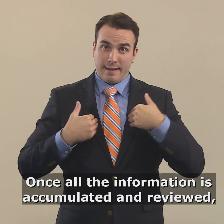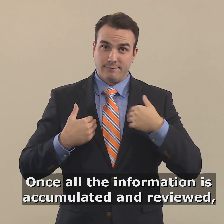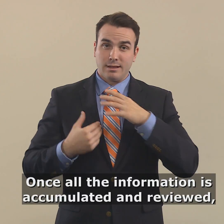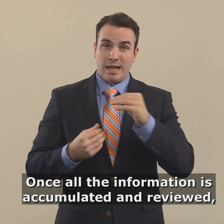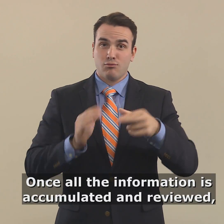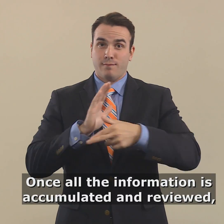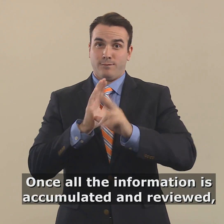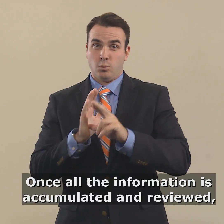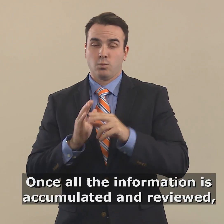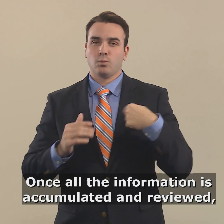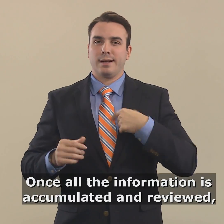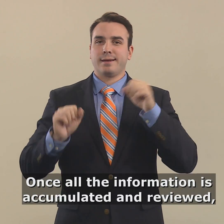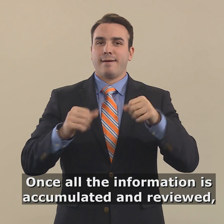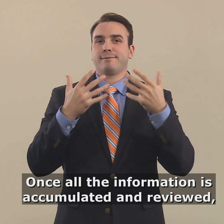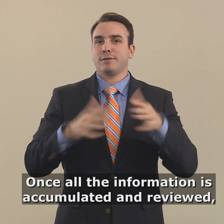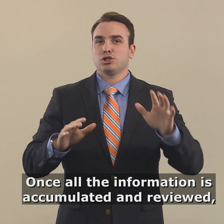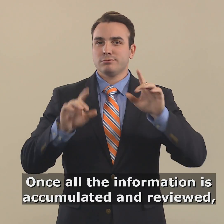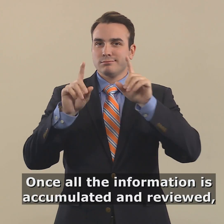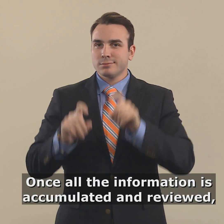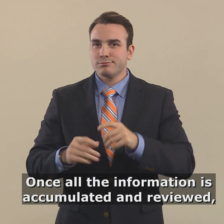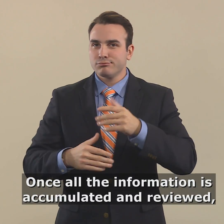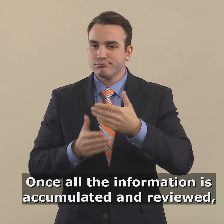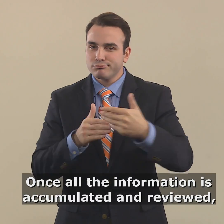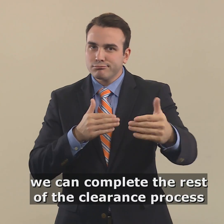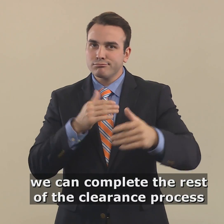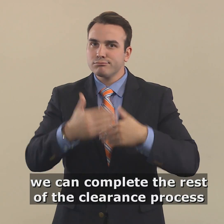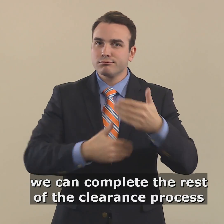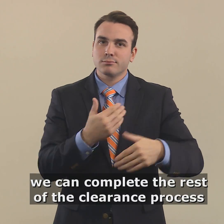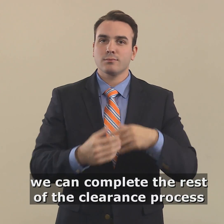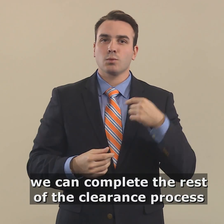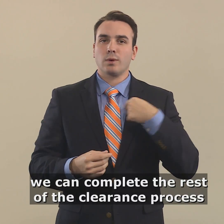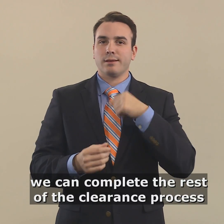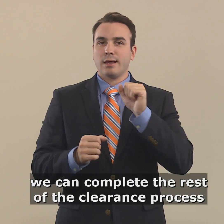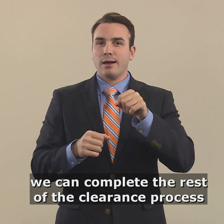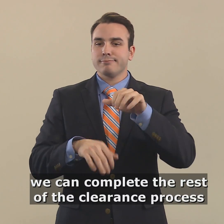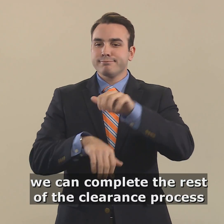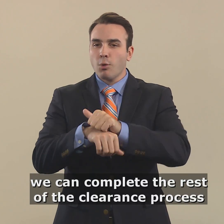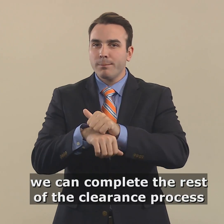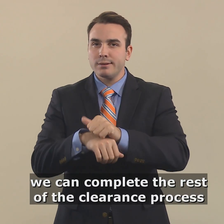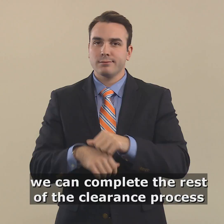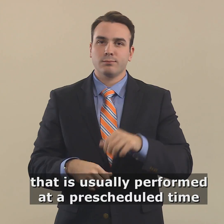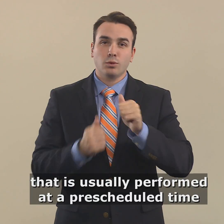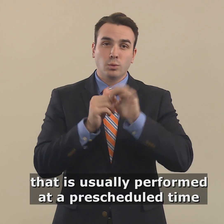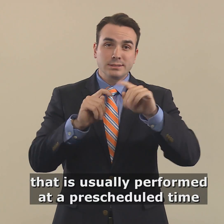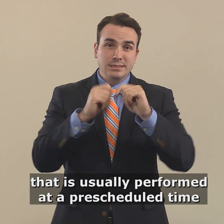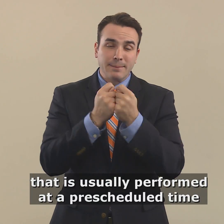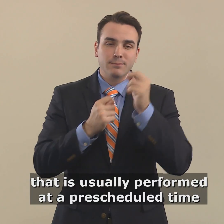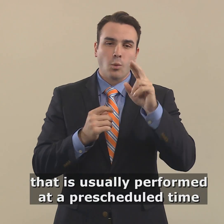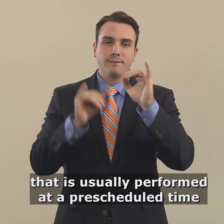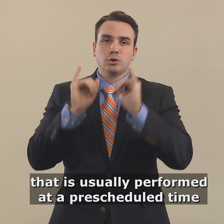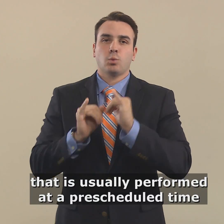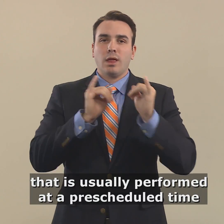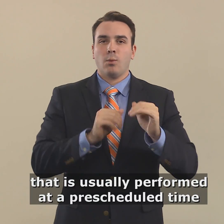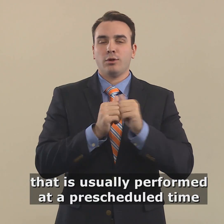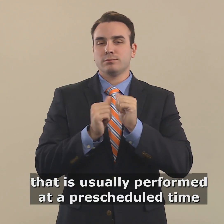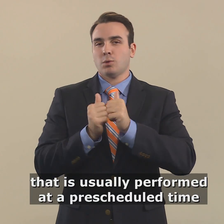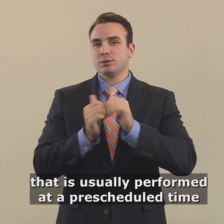the information is accumulated and reviewed, we can complete the rest of the clearance process that is usually performed at a pre-scheduled